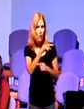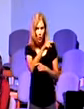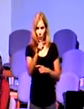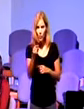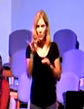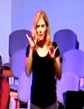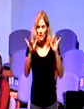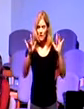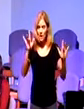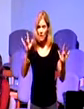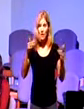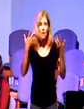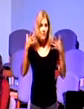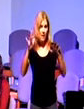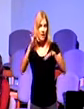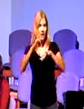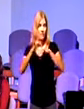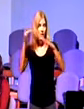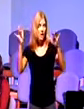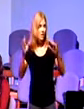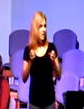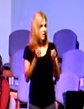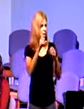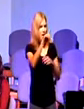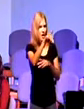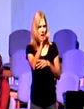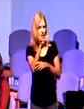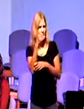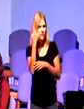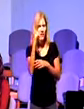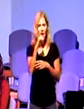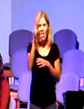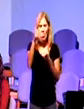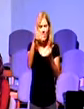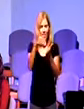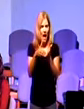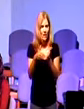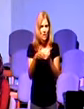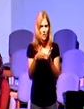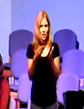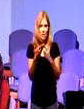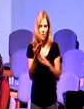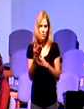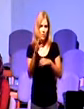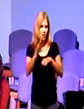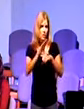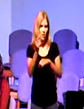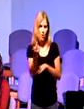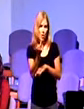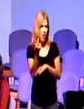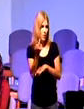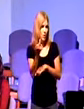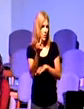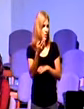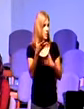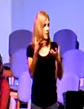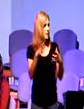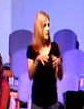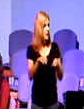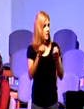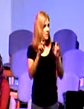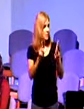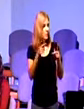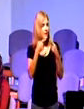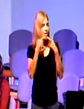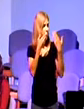can touch, and you have touched hundreds, if not thousands, just through this church alone. So I wanted to take the time to just